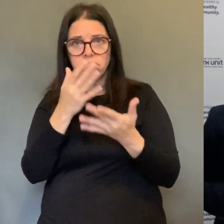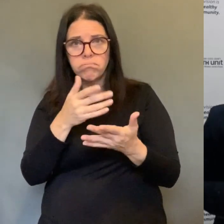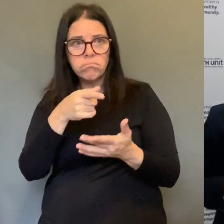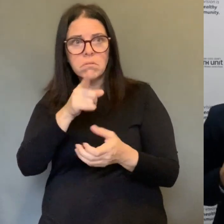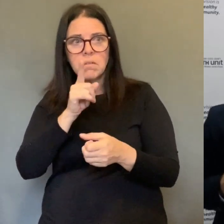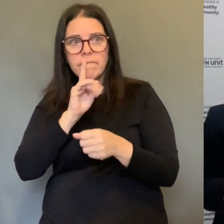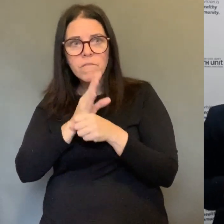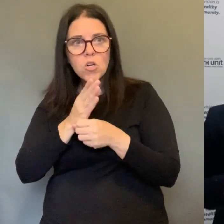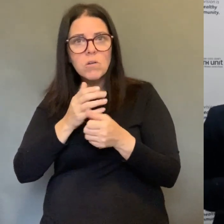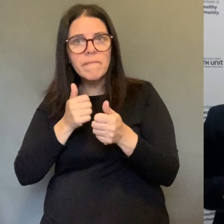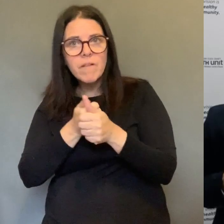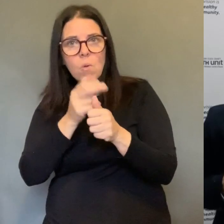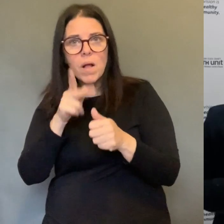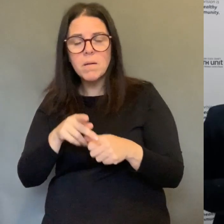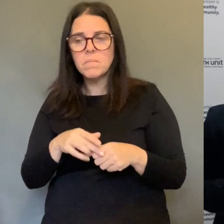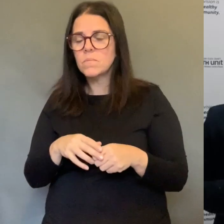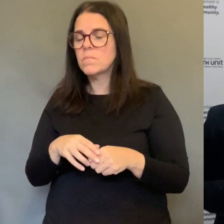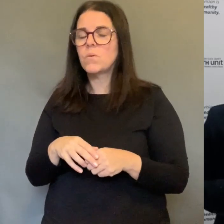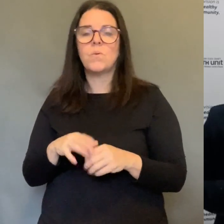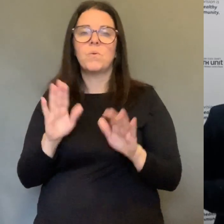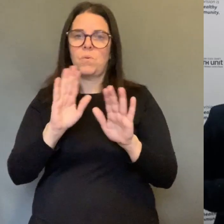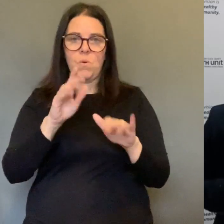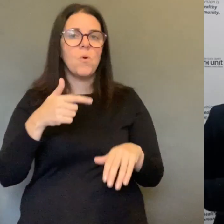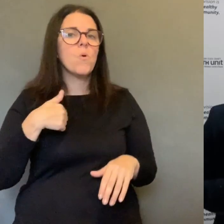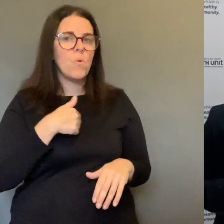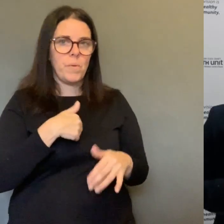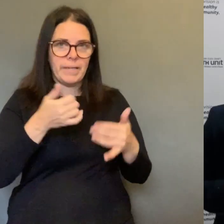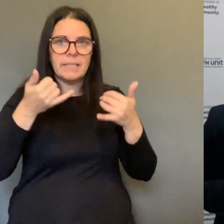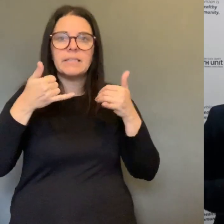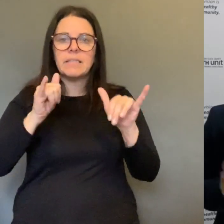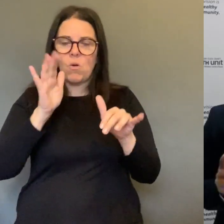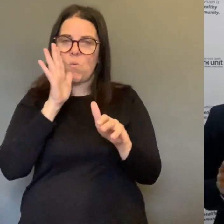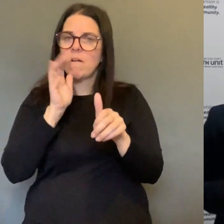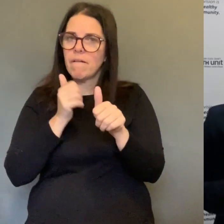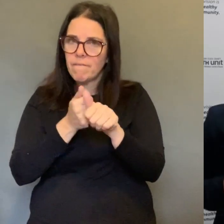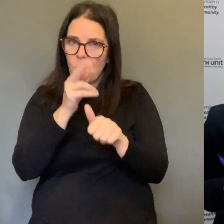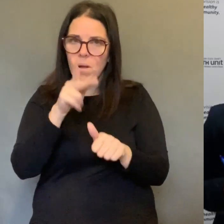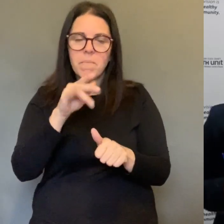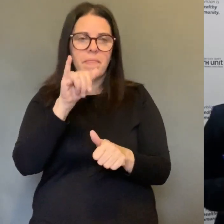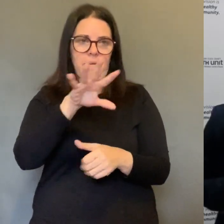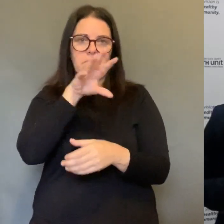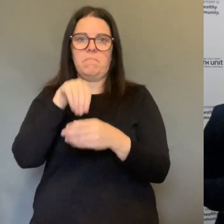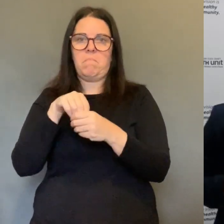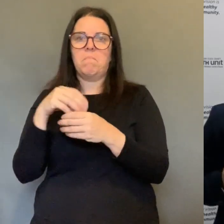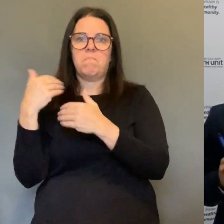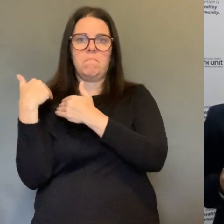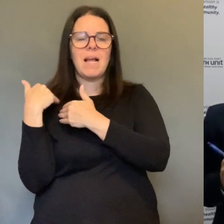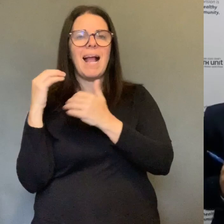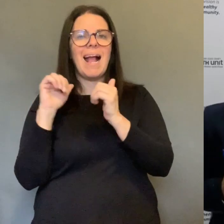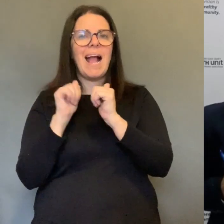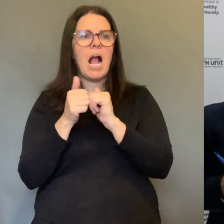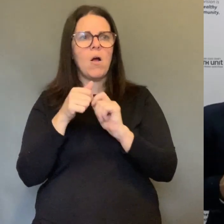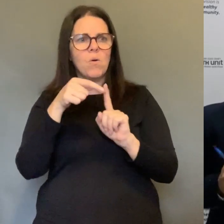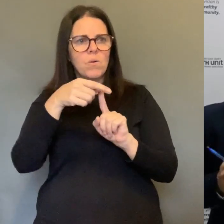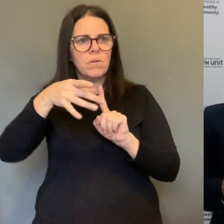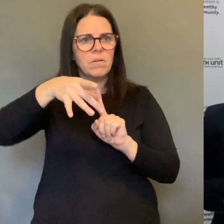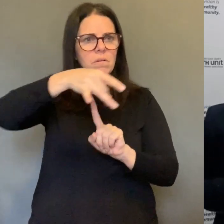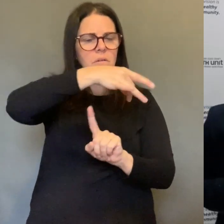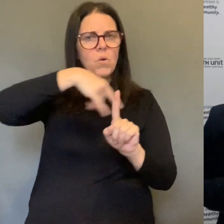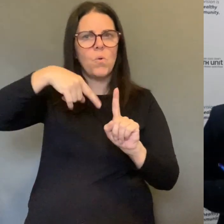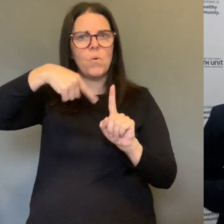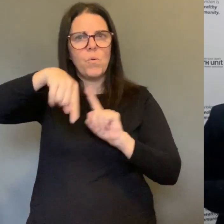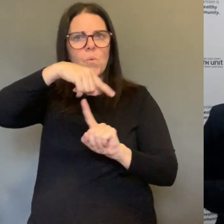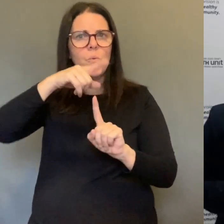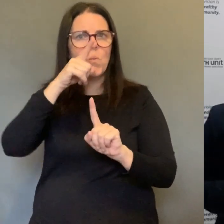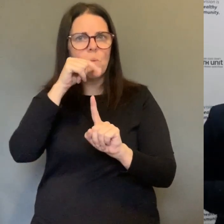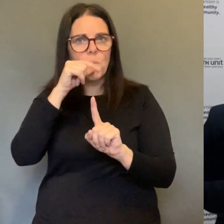with. This is just to expedite a process that if someone is looking, more specifically the negative. And if you are concerned about